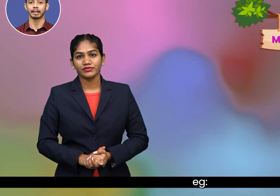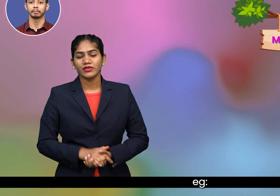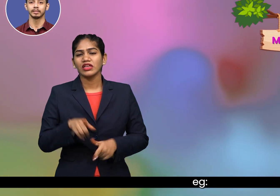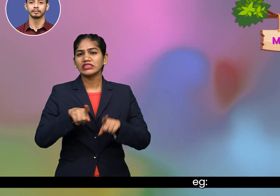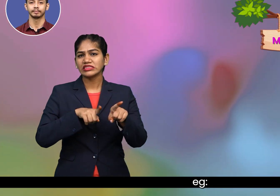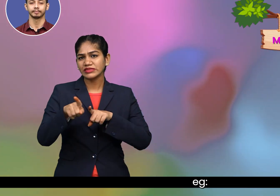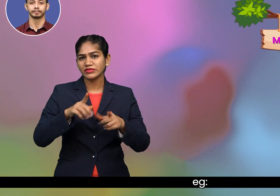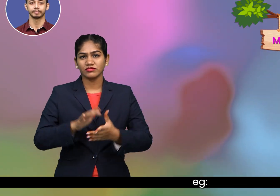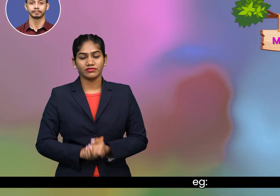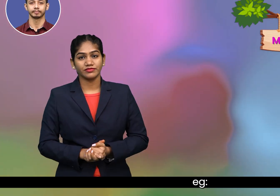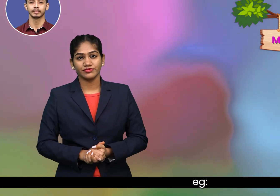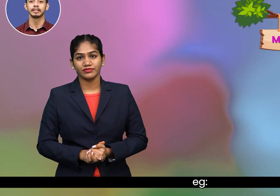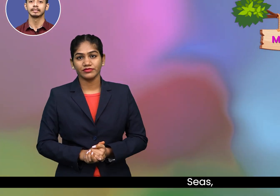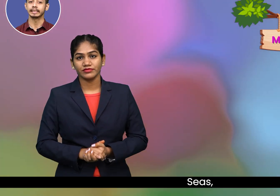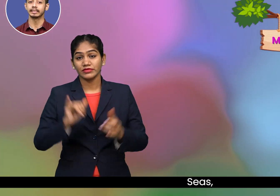example